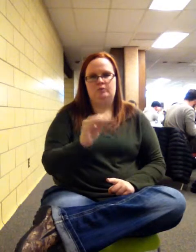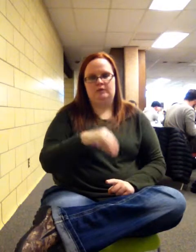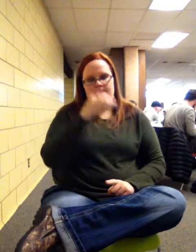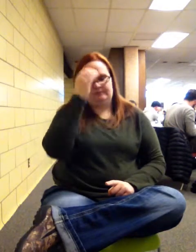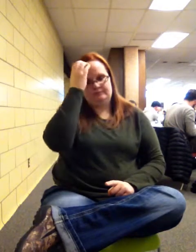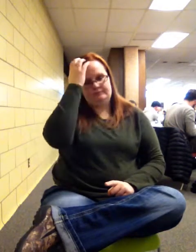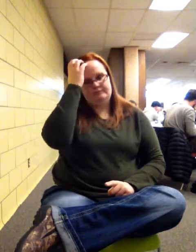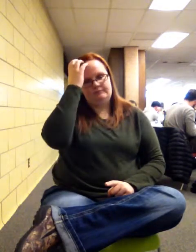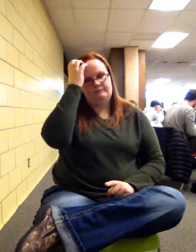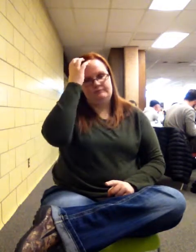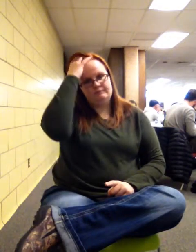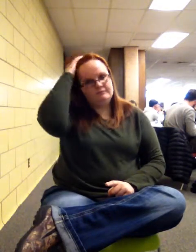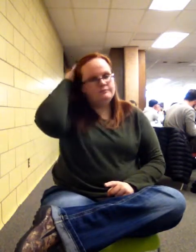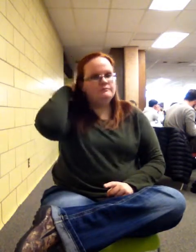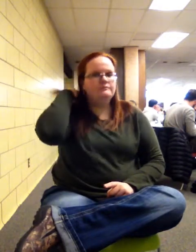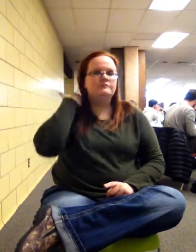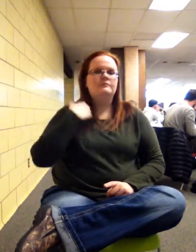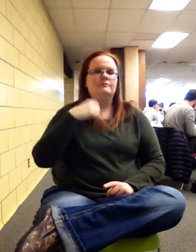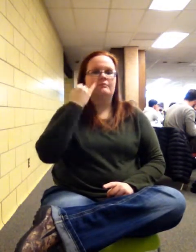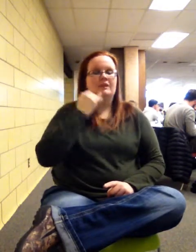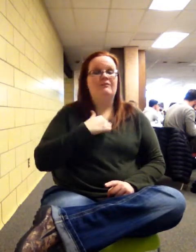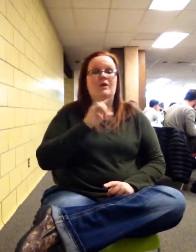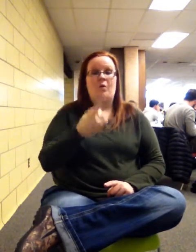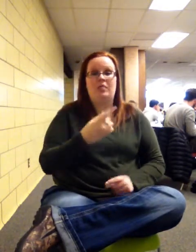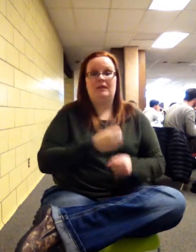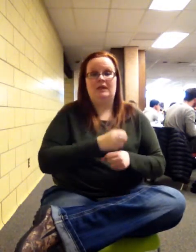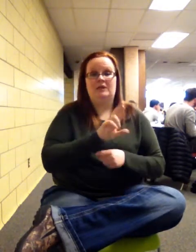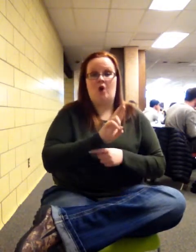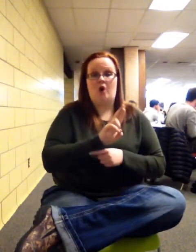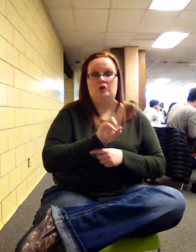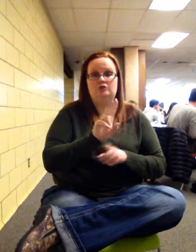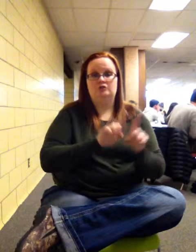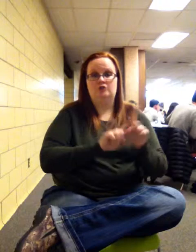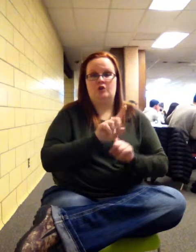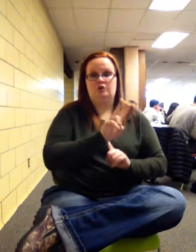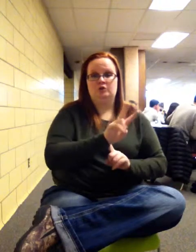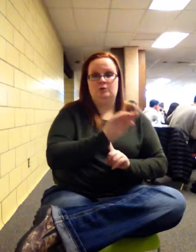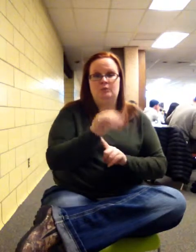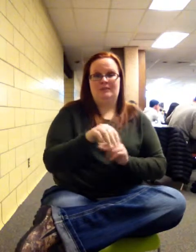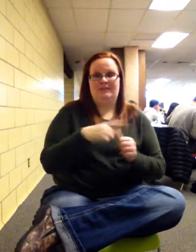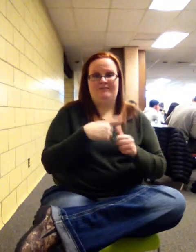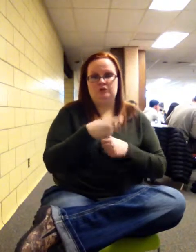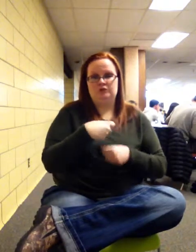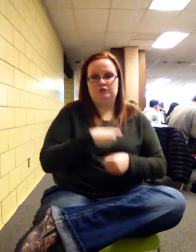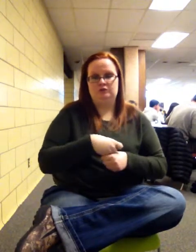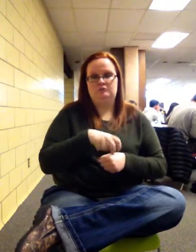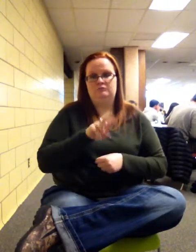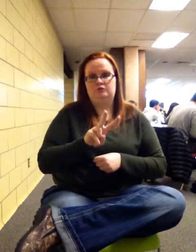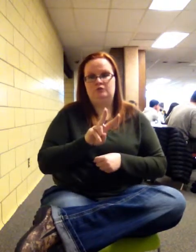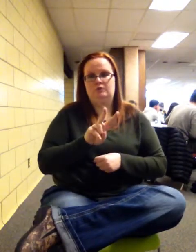I was only going to get R star, I would get 2% the first year, 2% the second year, or 2% for 2 years.